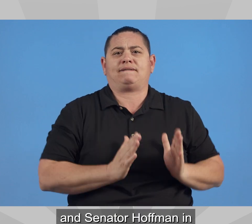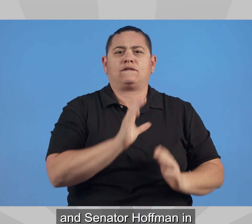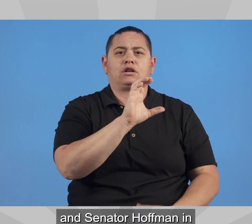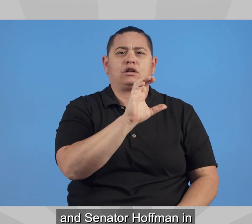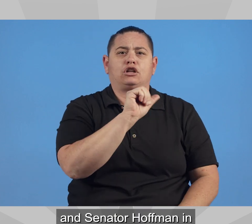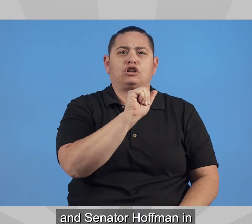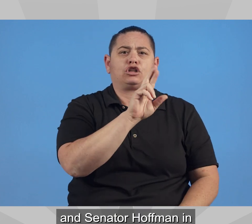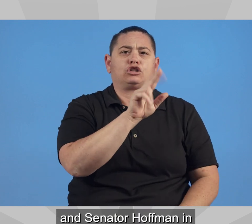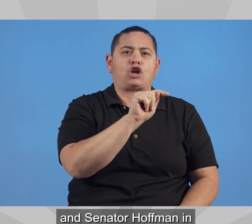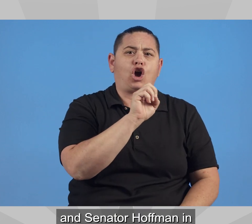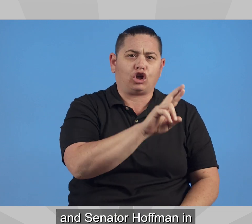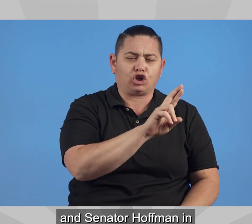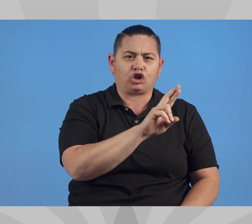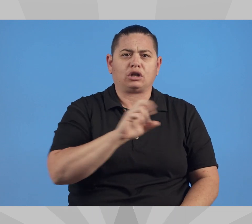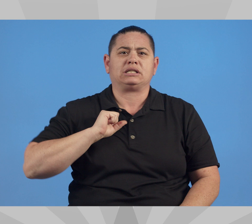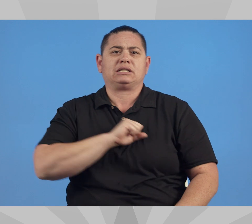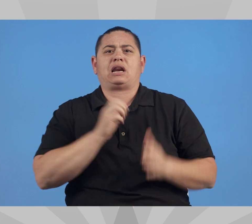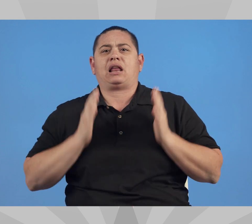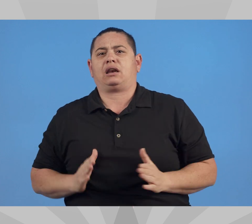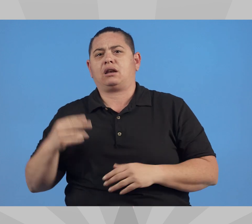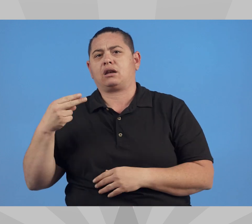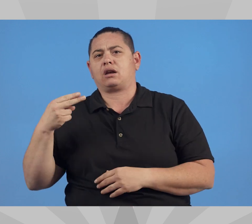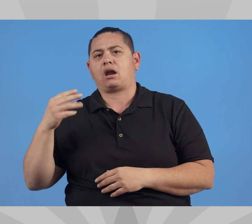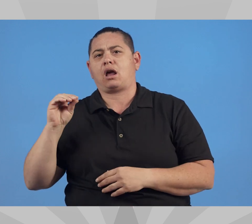Hoffman in continuing that fight.